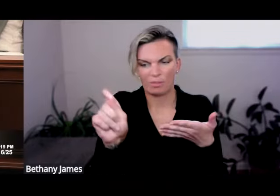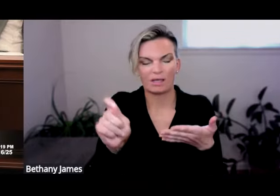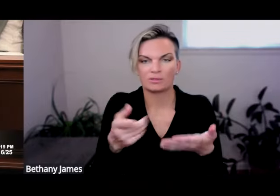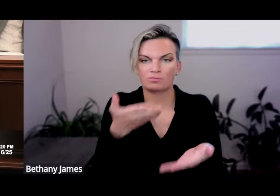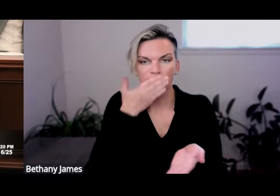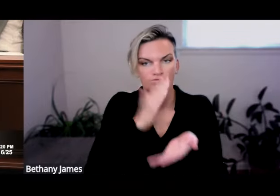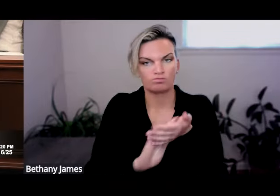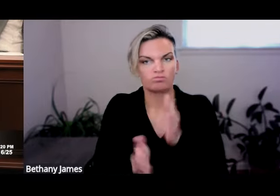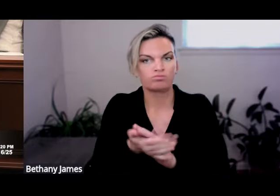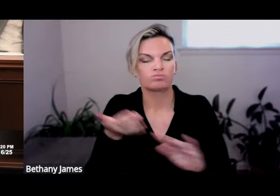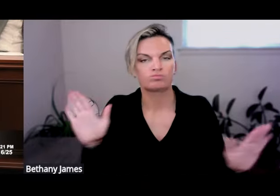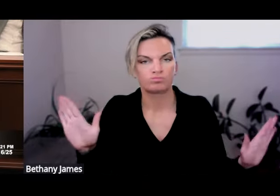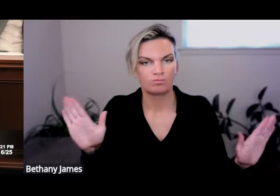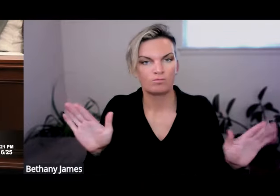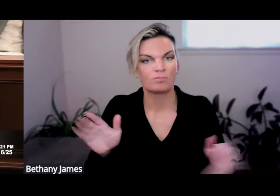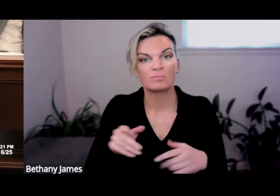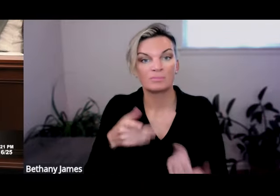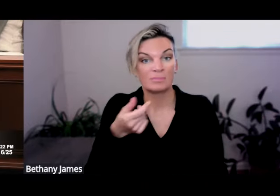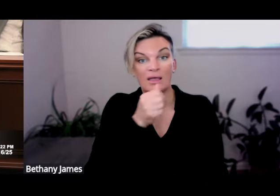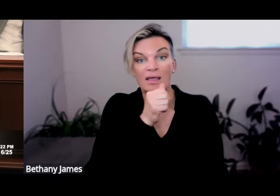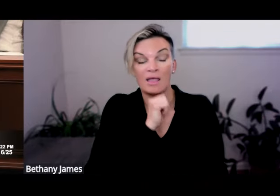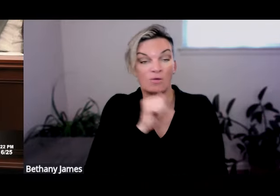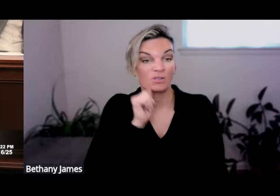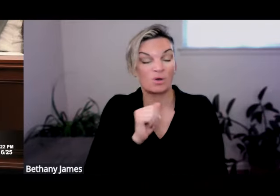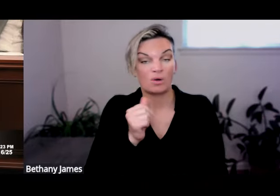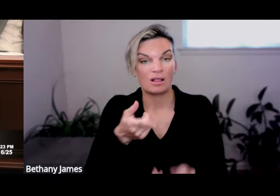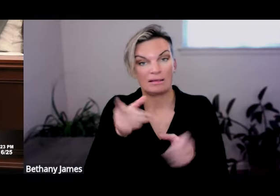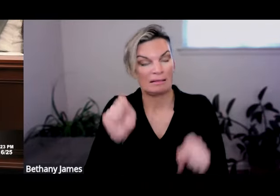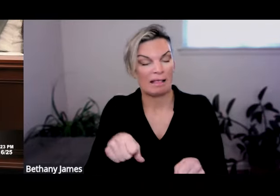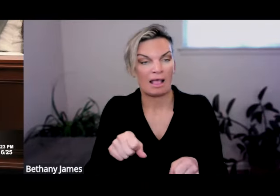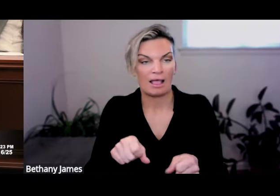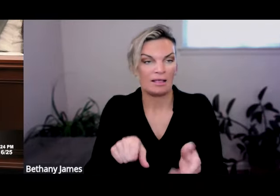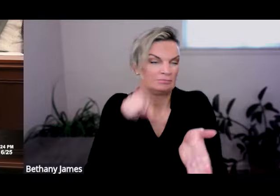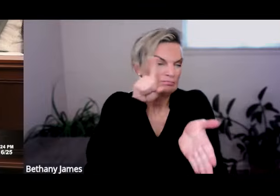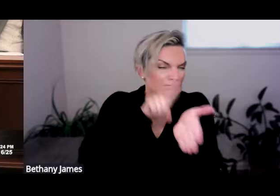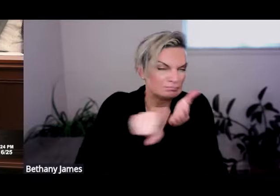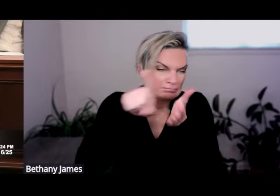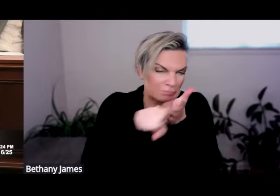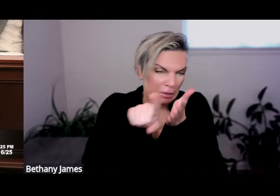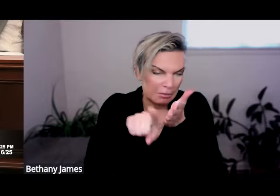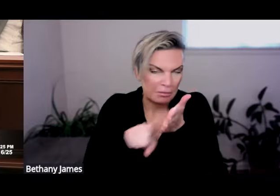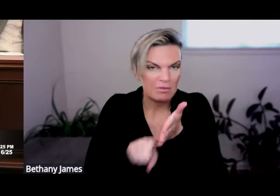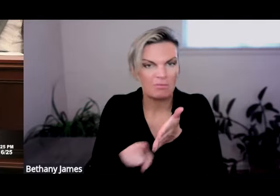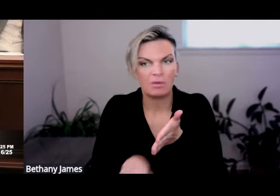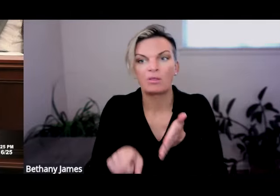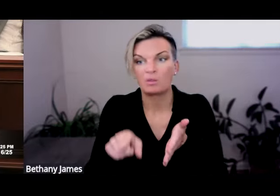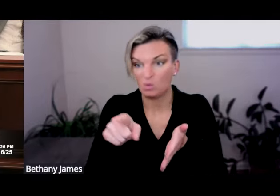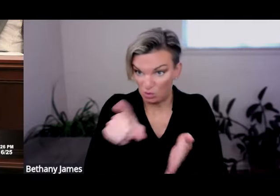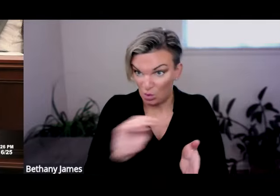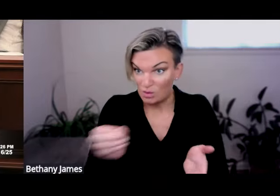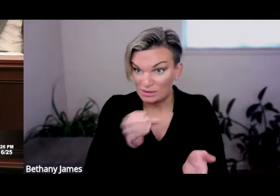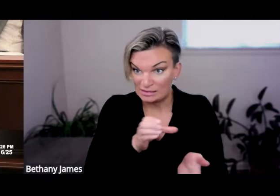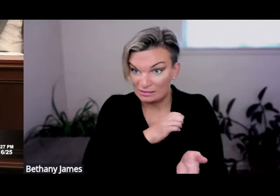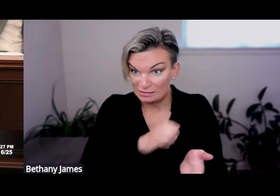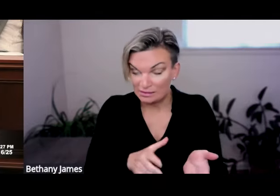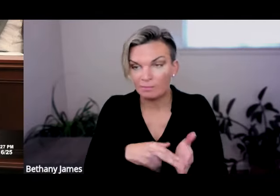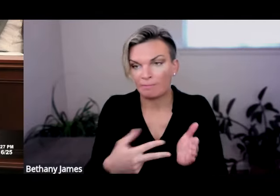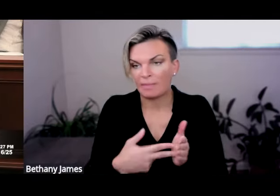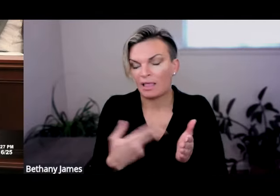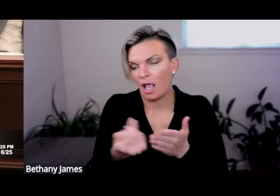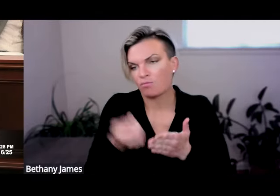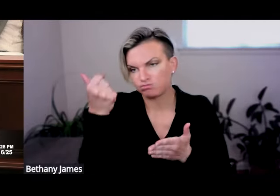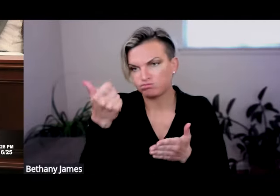in Arizona, they could go check everybody's, and if they found you to be a non-citizen, they could take you off the rolls. It's